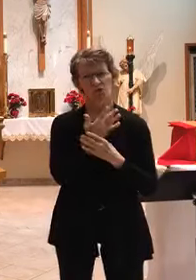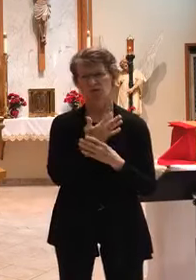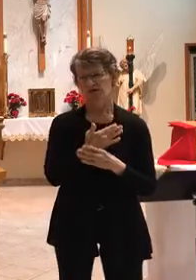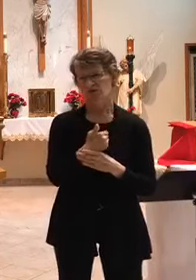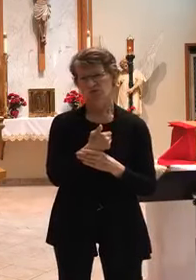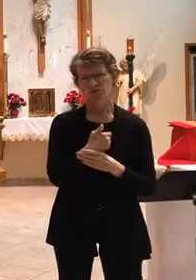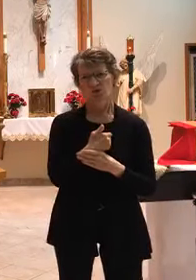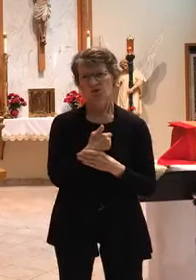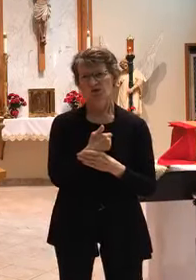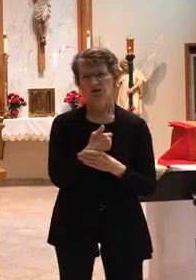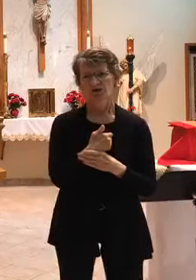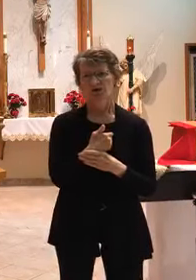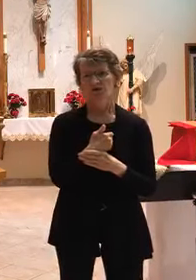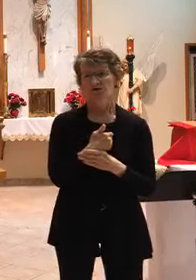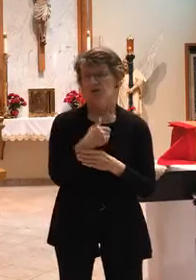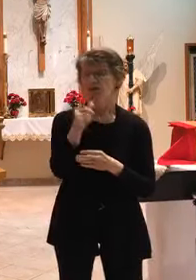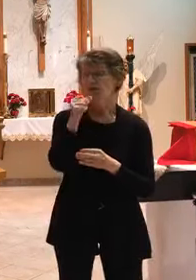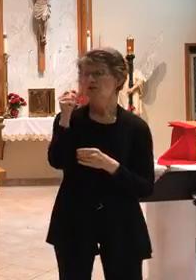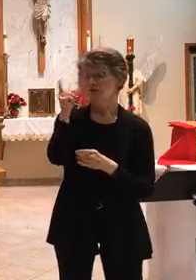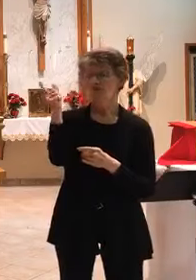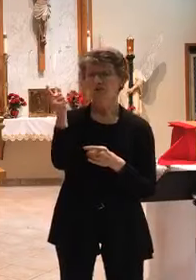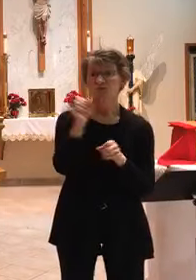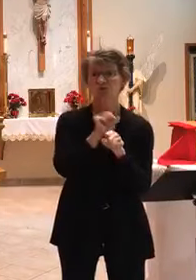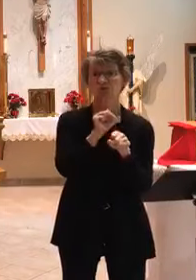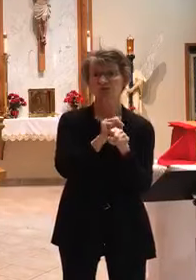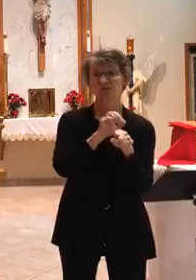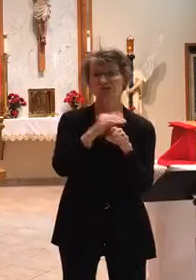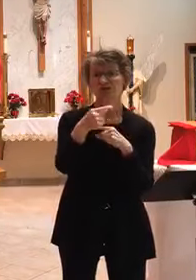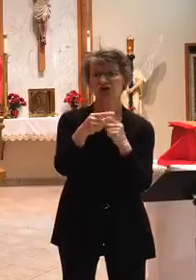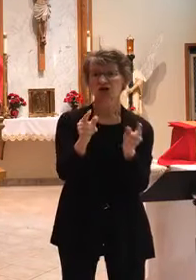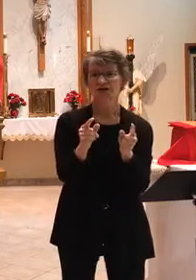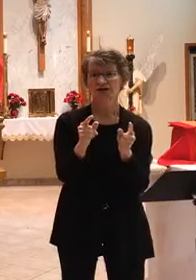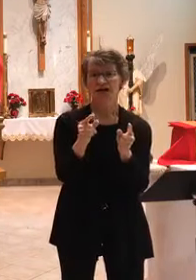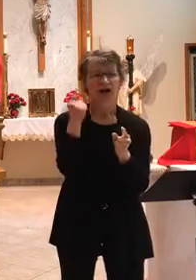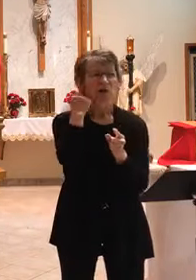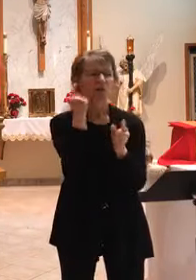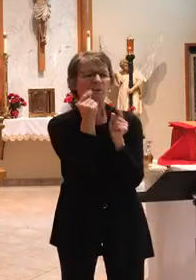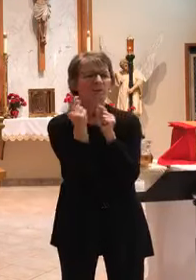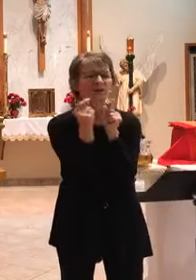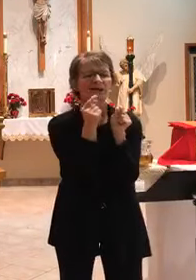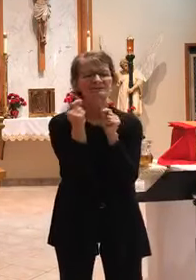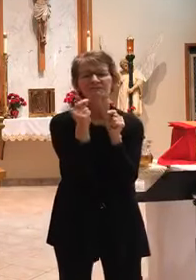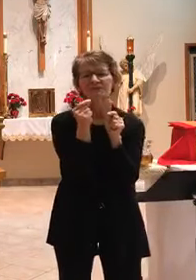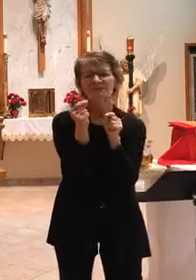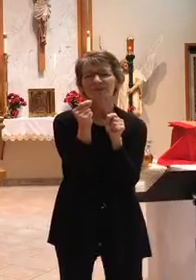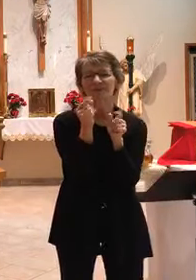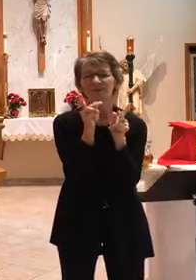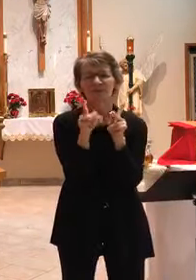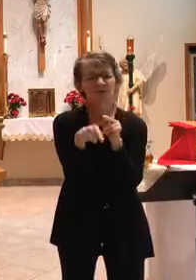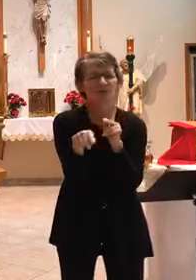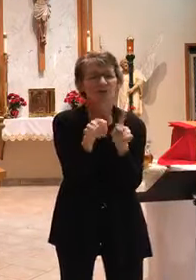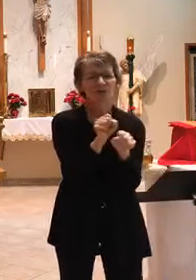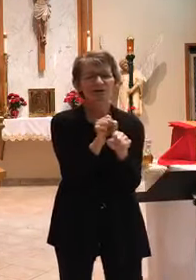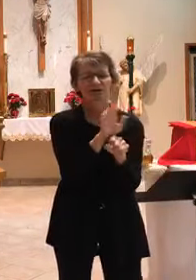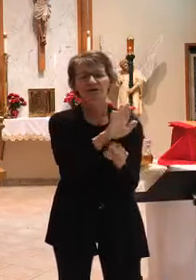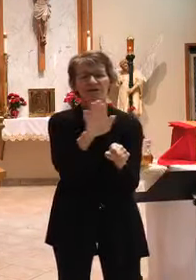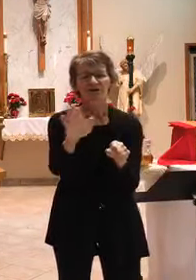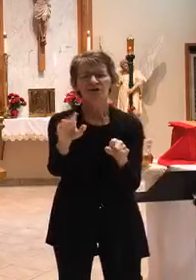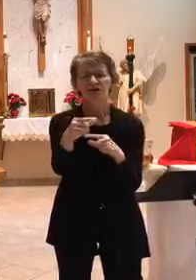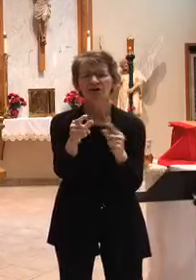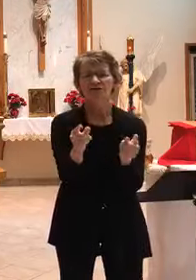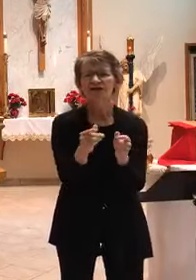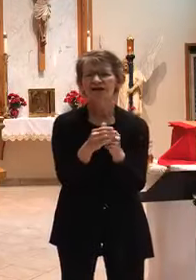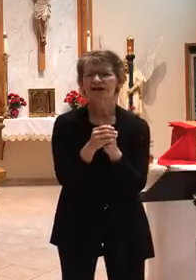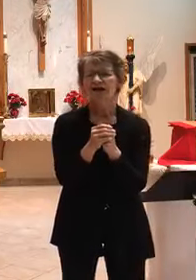told yesterday when I went out to water my garden, got a little gossip from the garden people. And it's my next